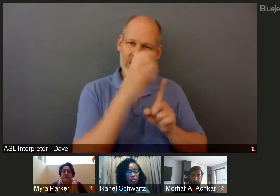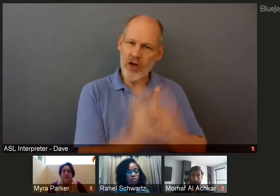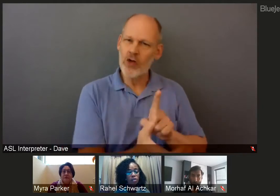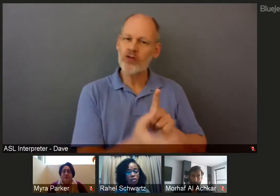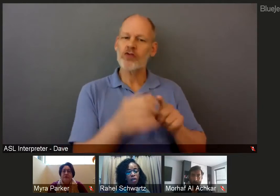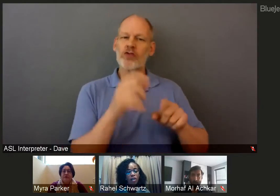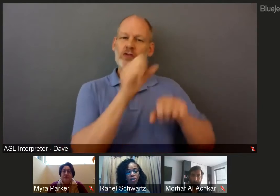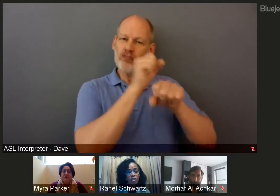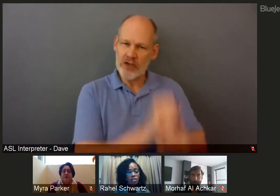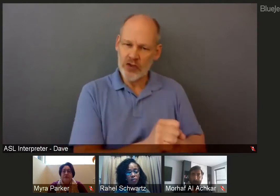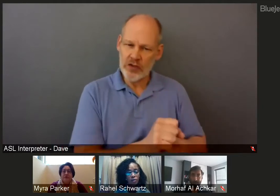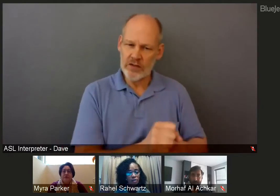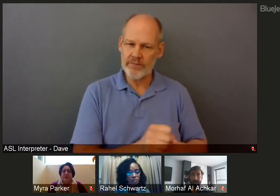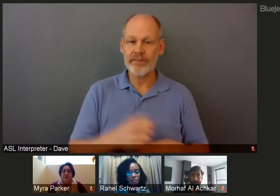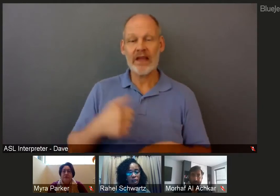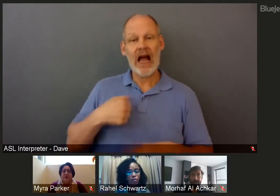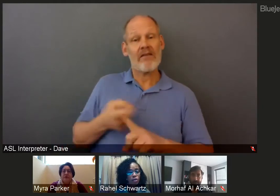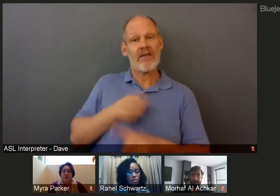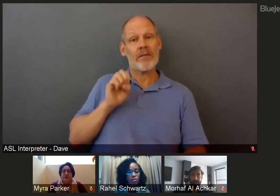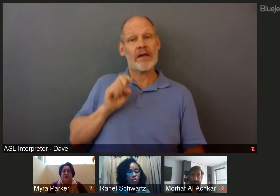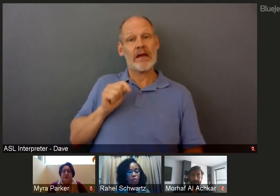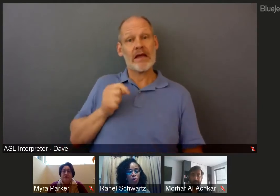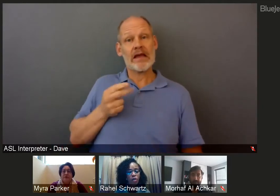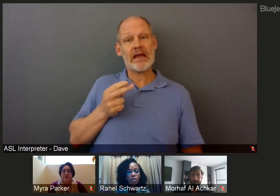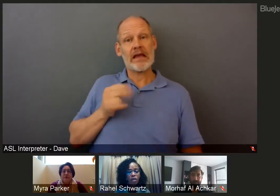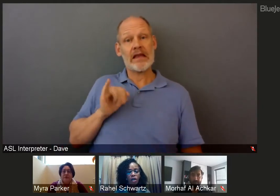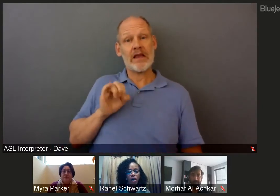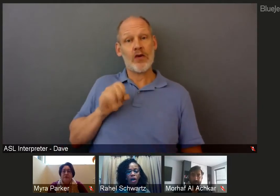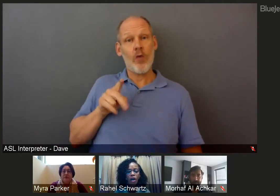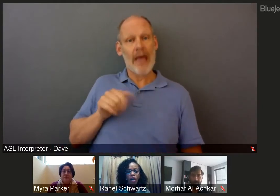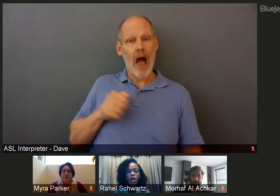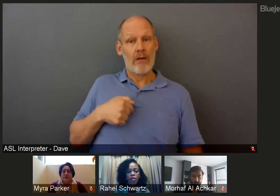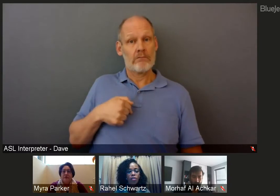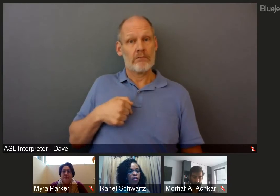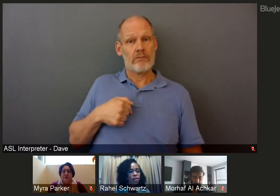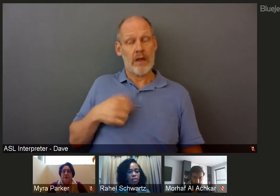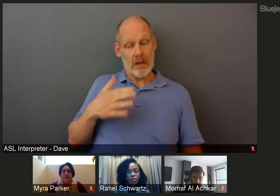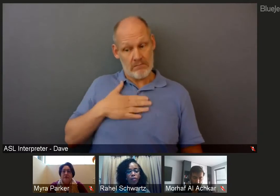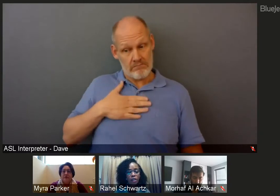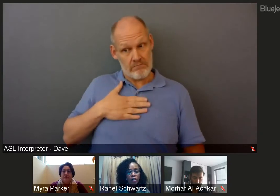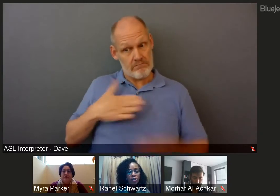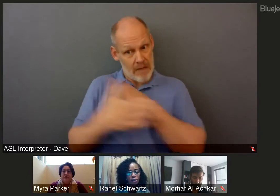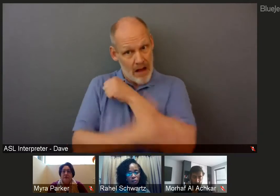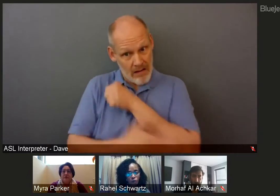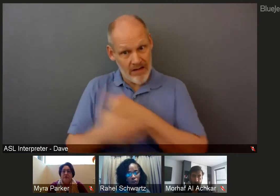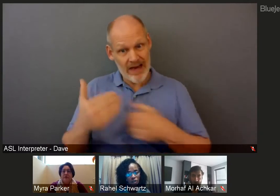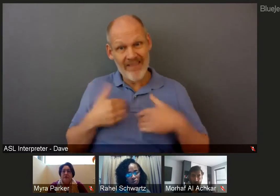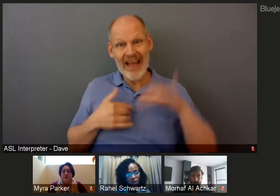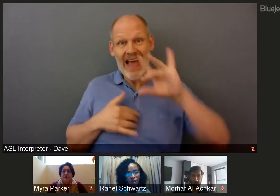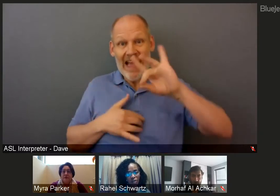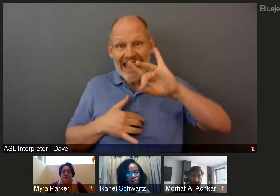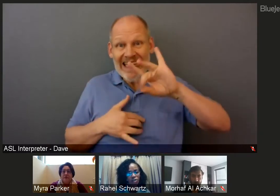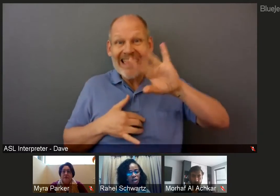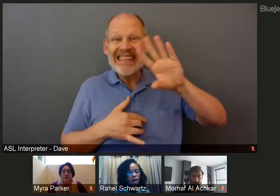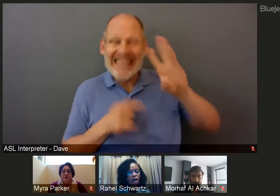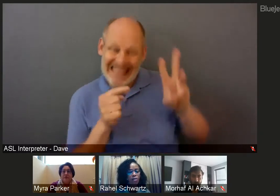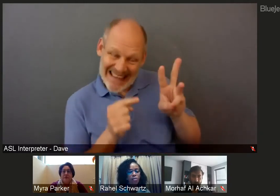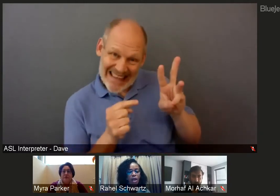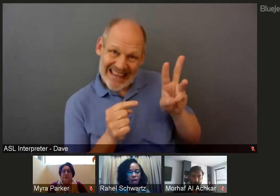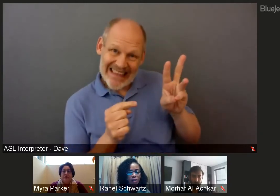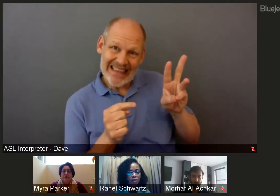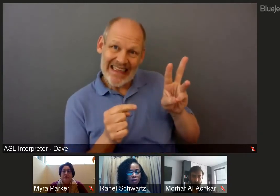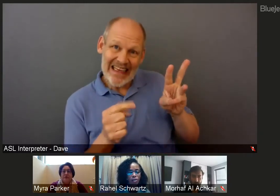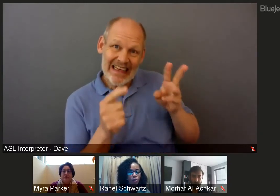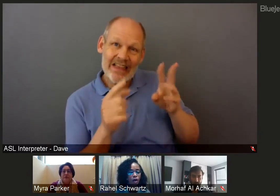In my country, there are 86 different languages that are spoken. There are different cultures within my cultures that I